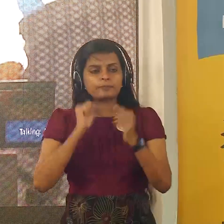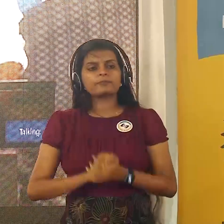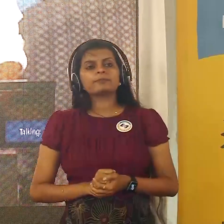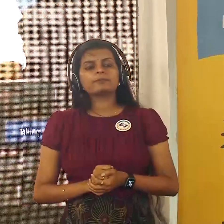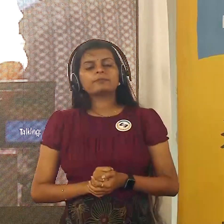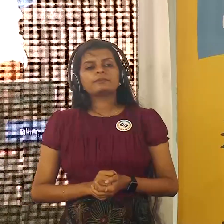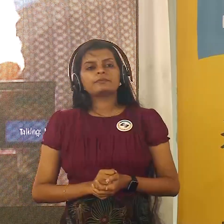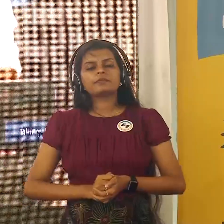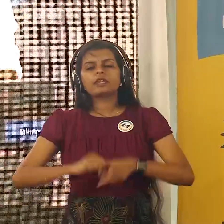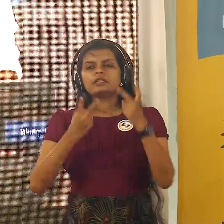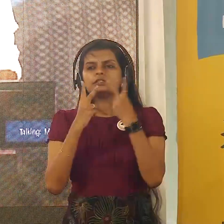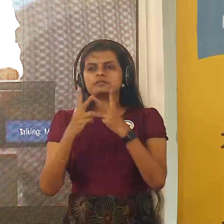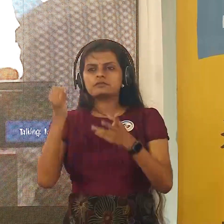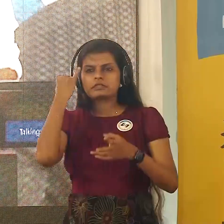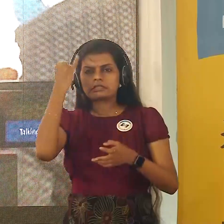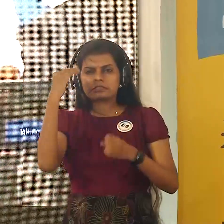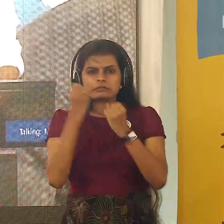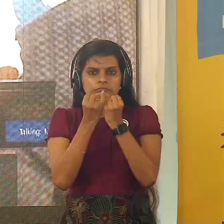like, there are various areas like